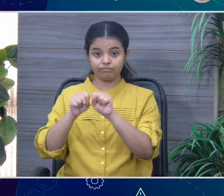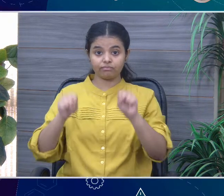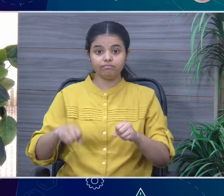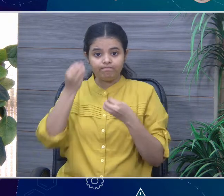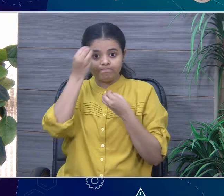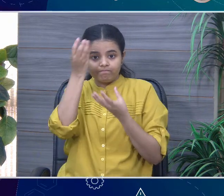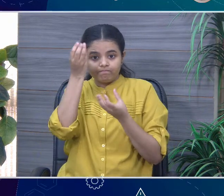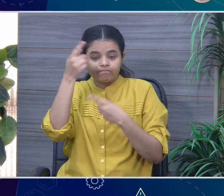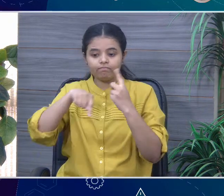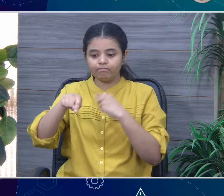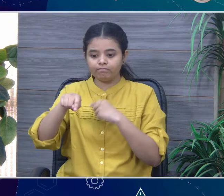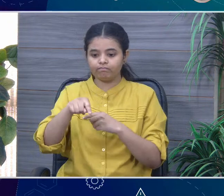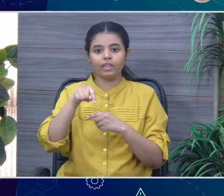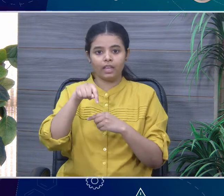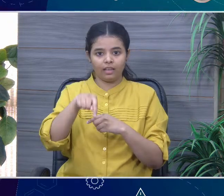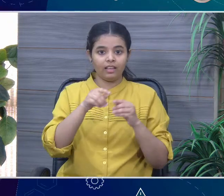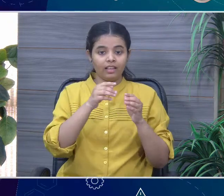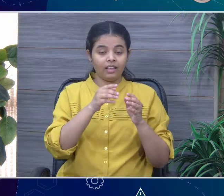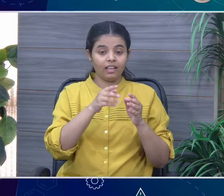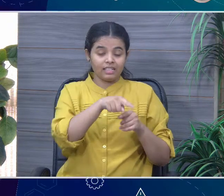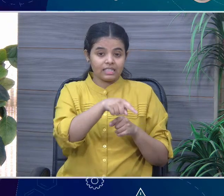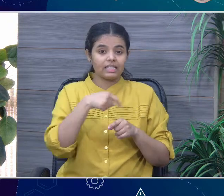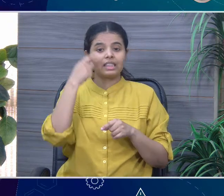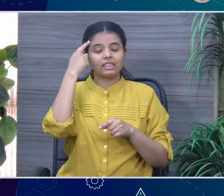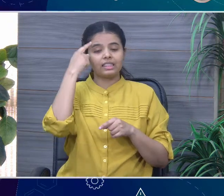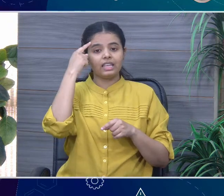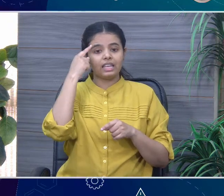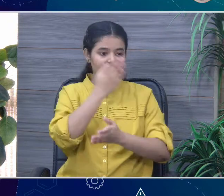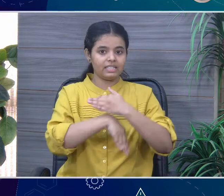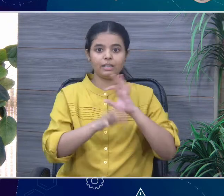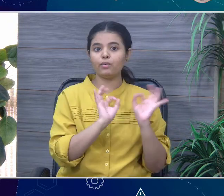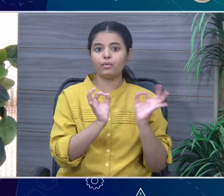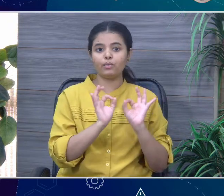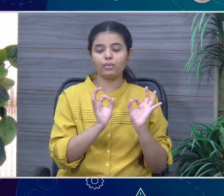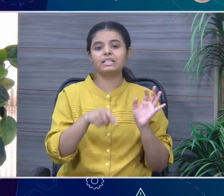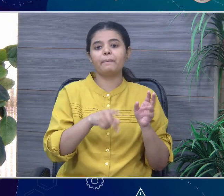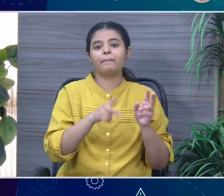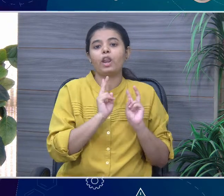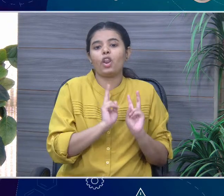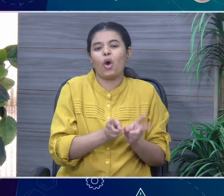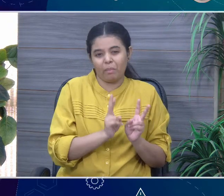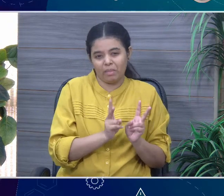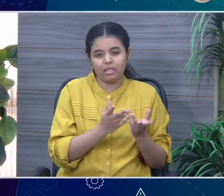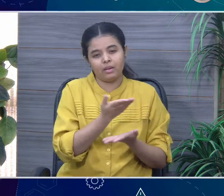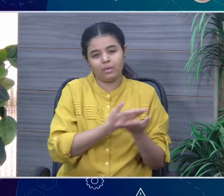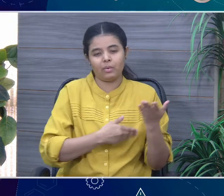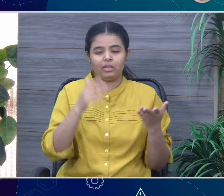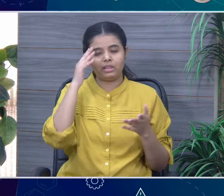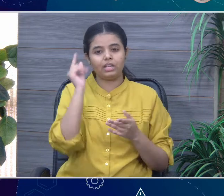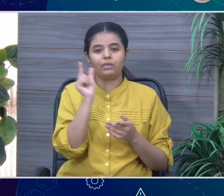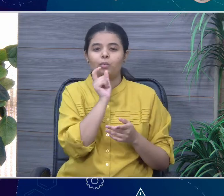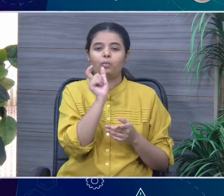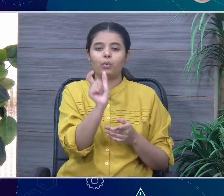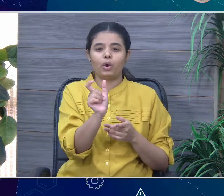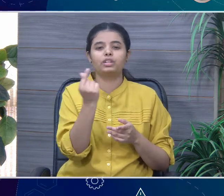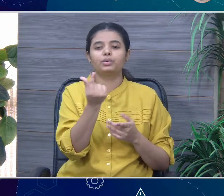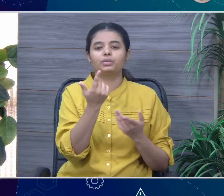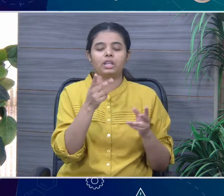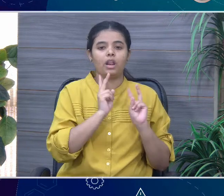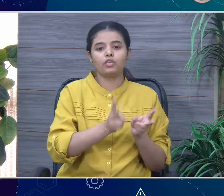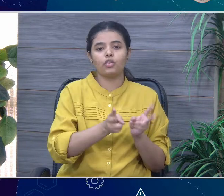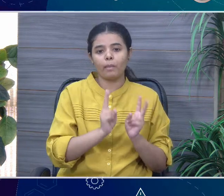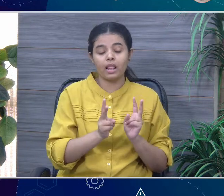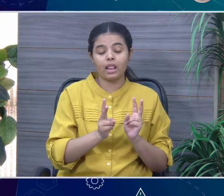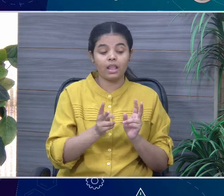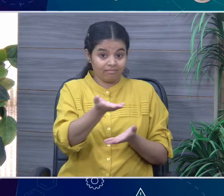the children who are not impaired, the so-called normal children in the school system would